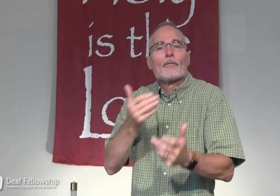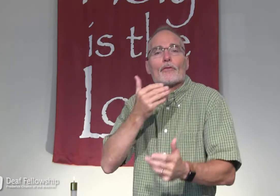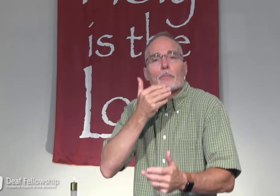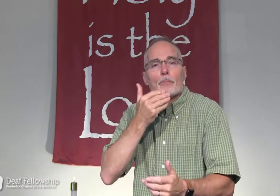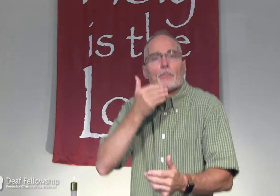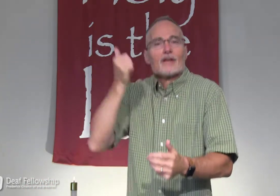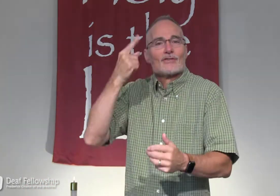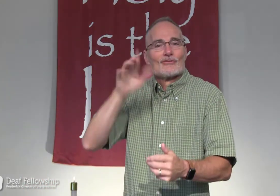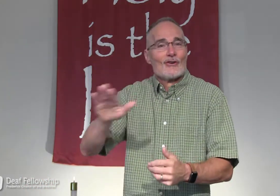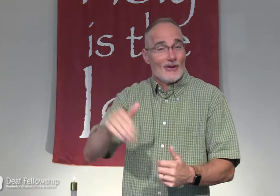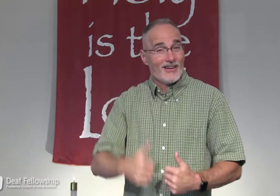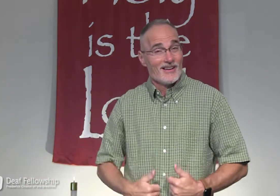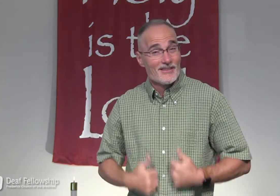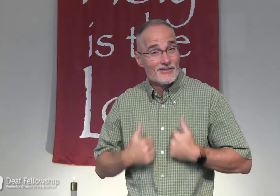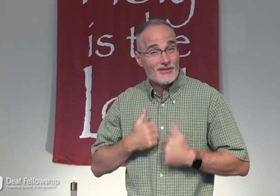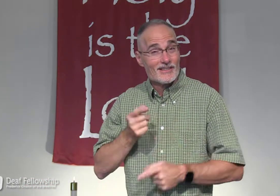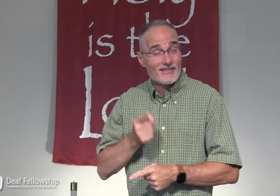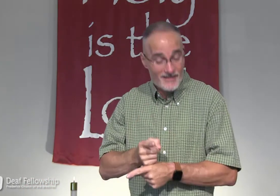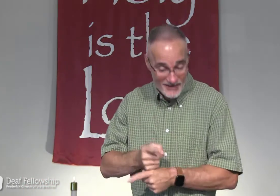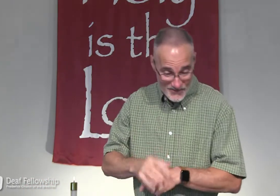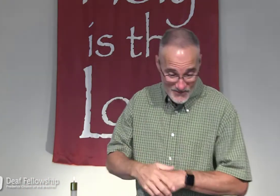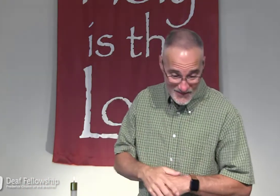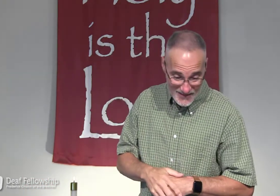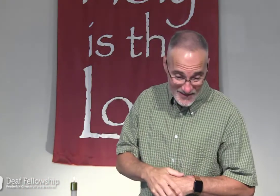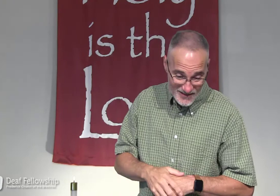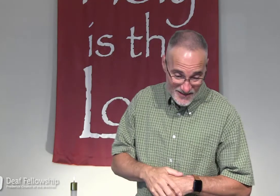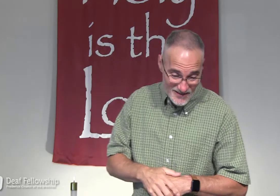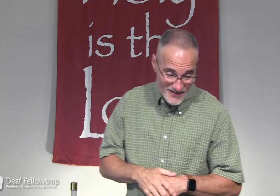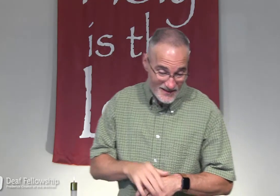them, we challenge them, and we want the best for their lives, right?